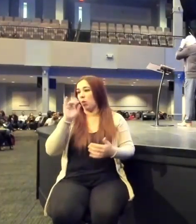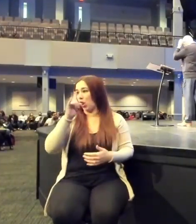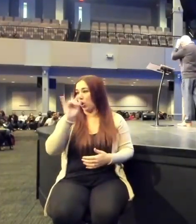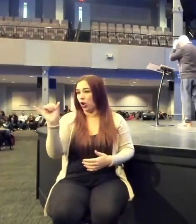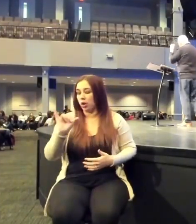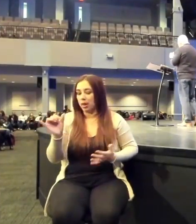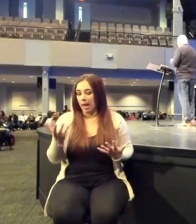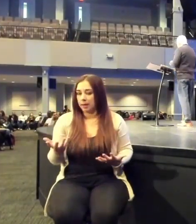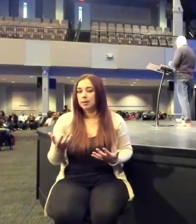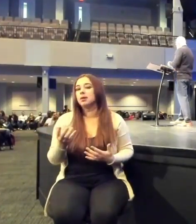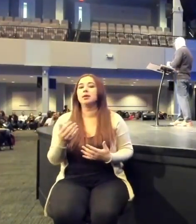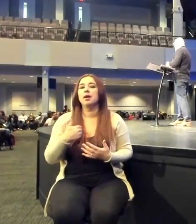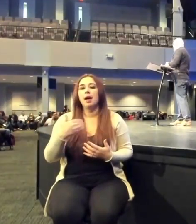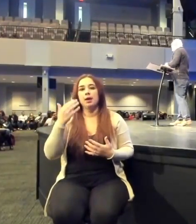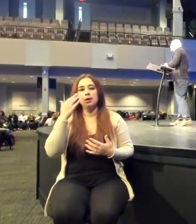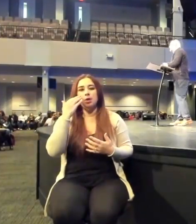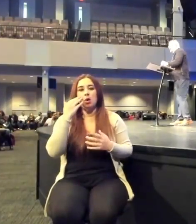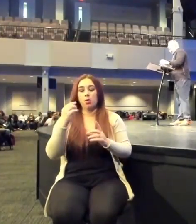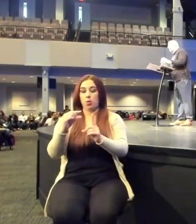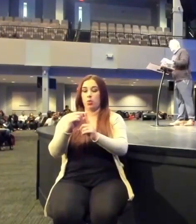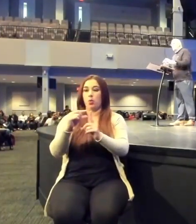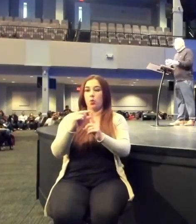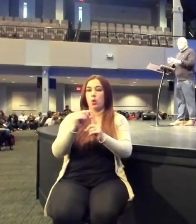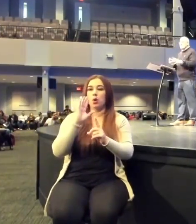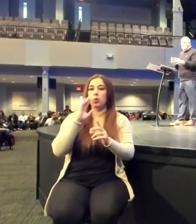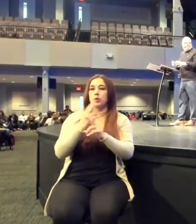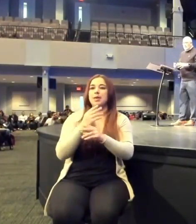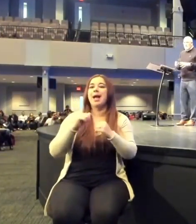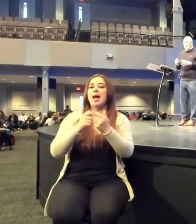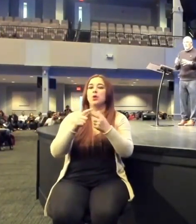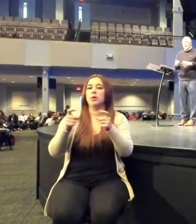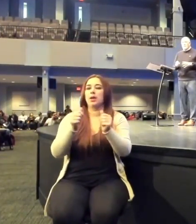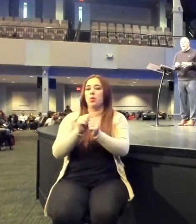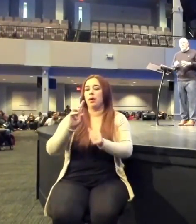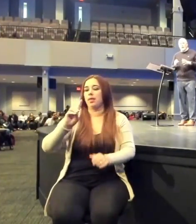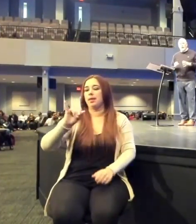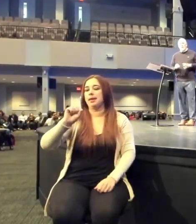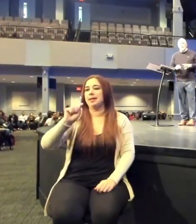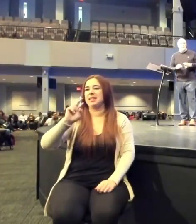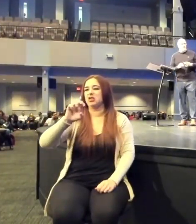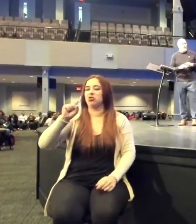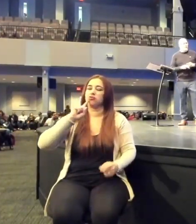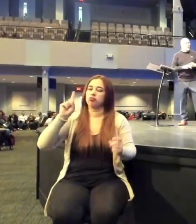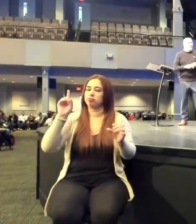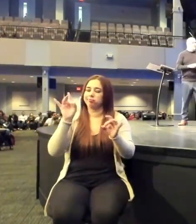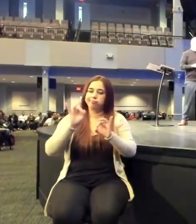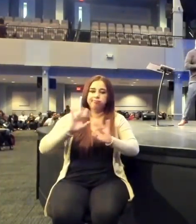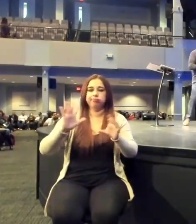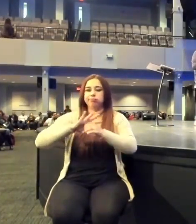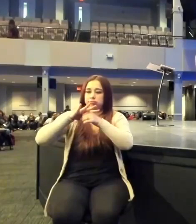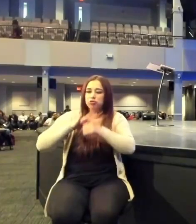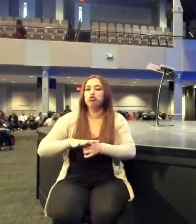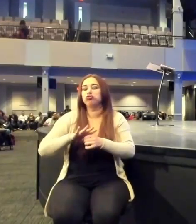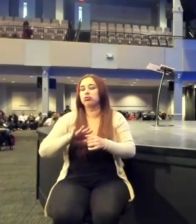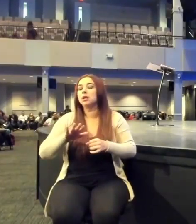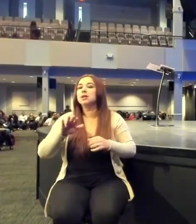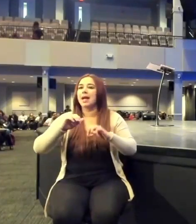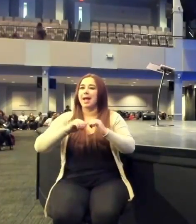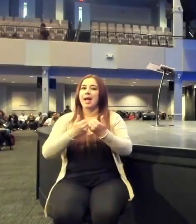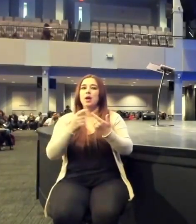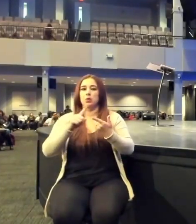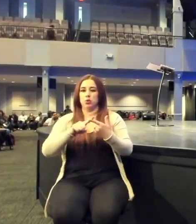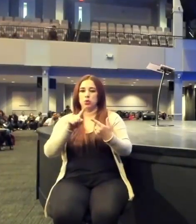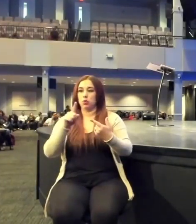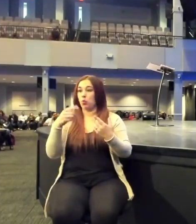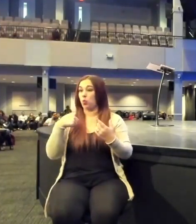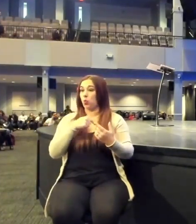life? Actually, another word I'm going to use is how to deal with distress in your life and handle it the right way through learning. Again, the